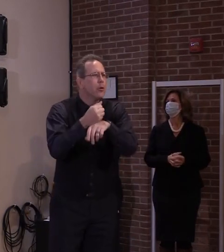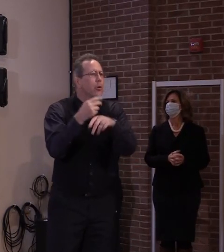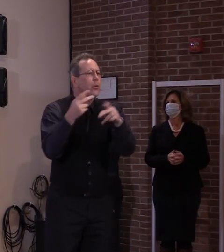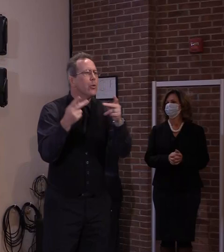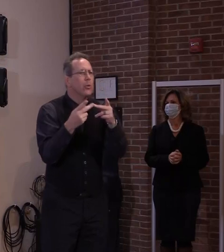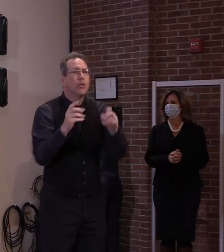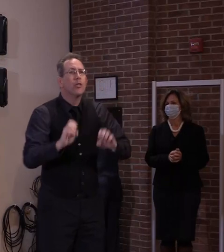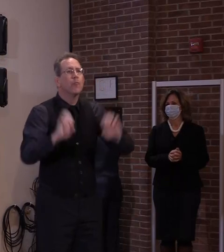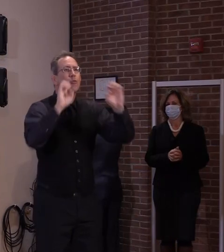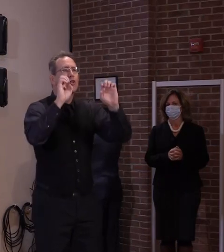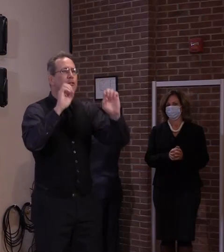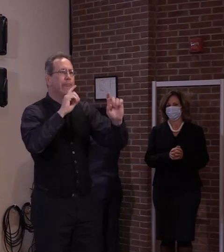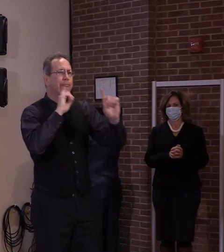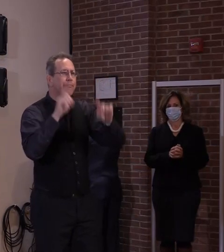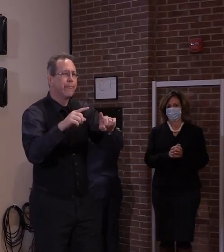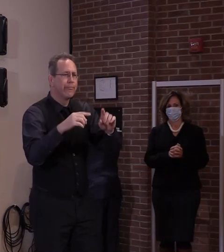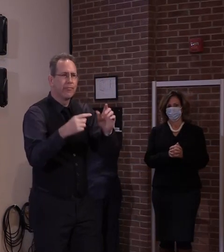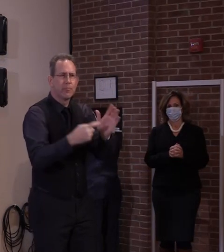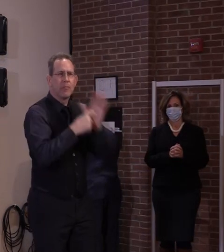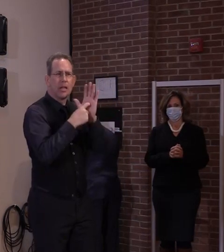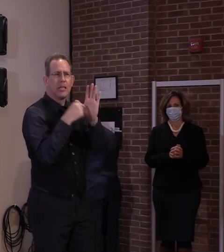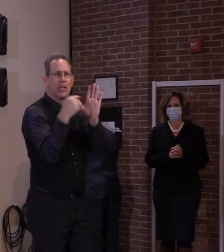read the statute, the 20 VSA,